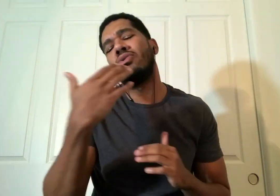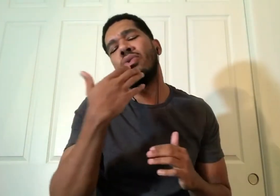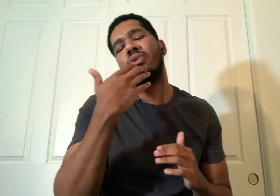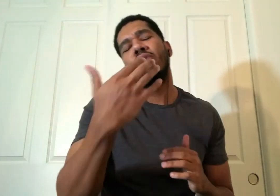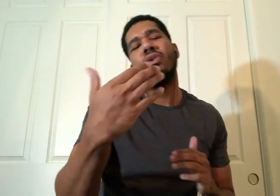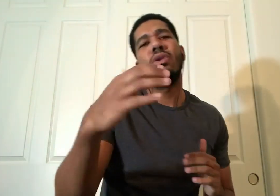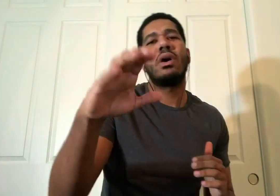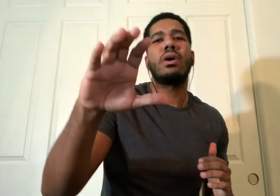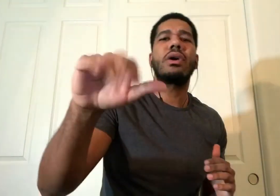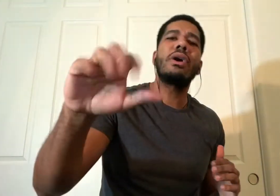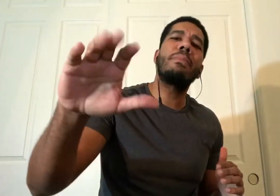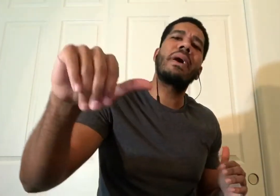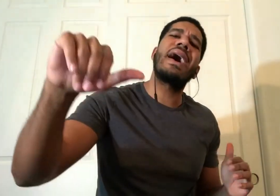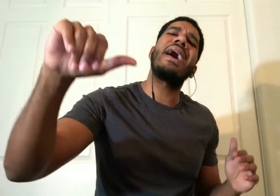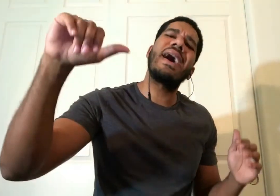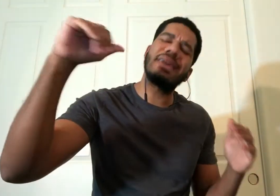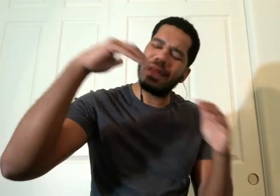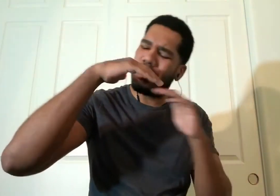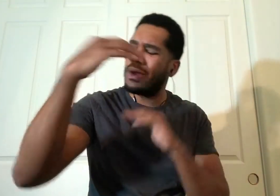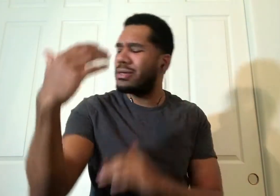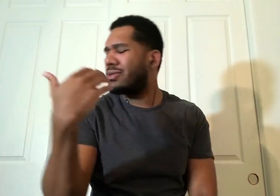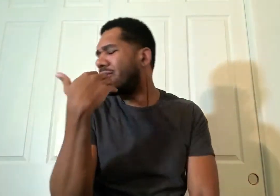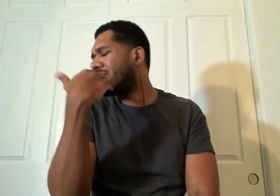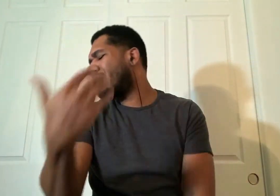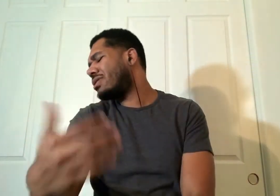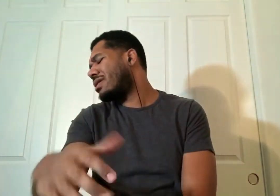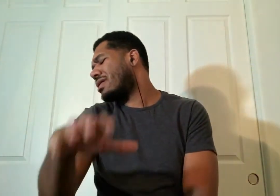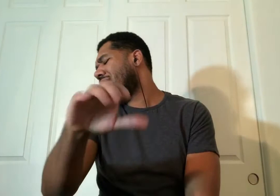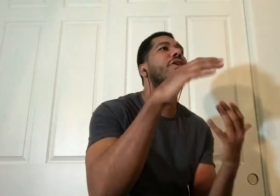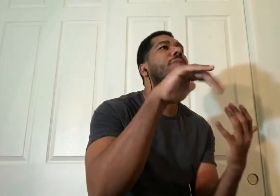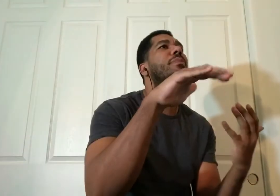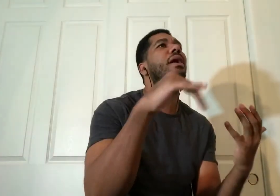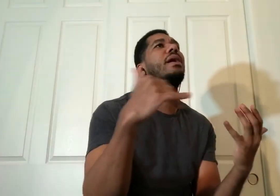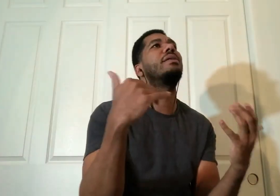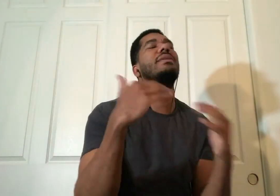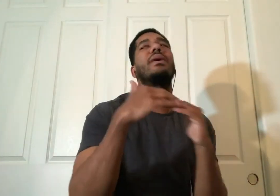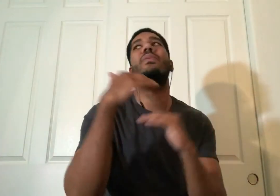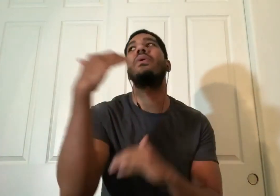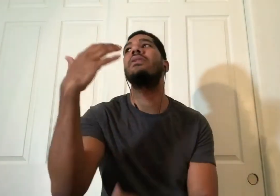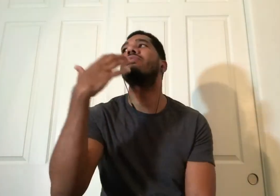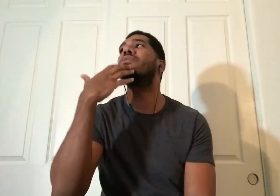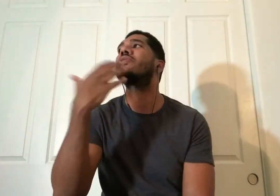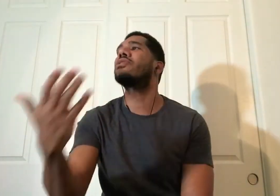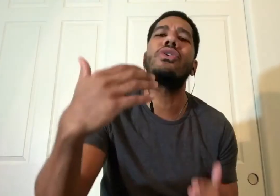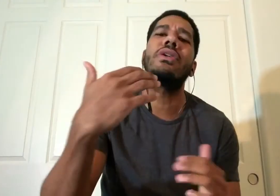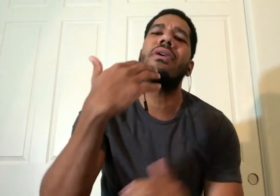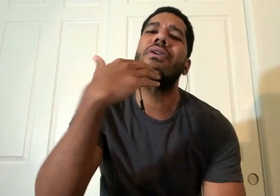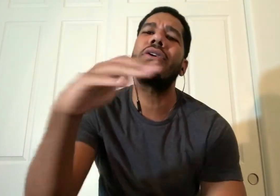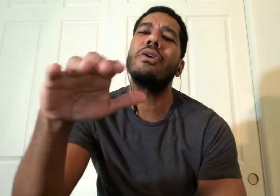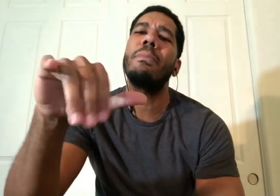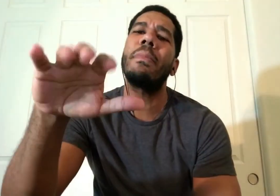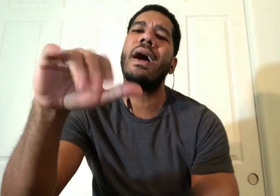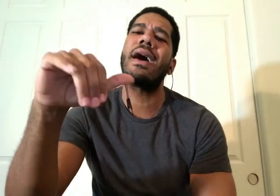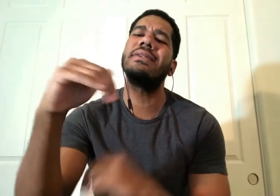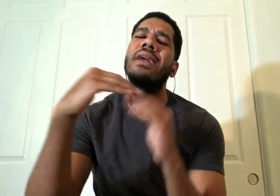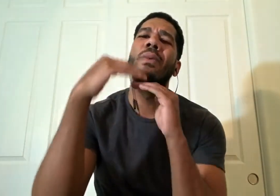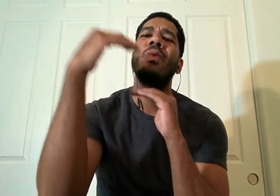too good at goodbyes. I'm way too good at goodbyes. I'm way too good at goodbyes. I'm way